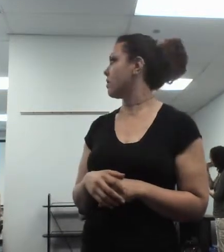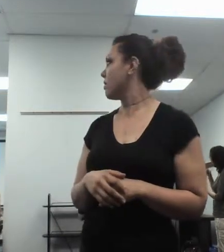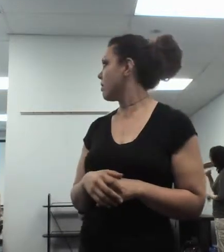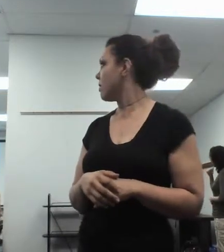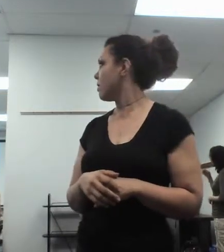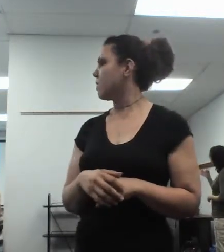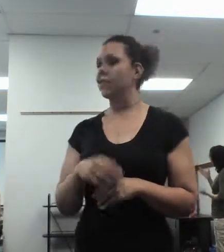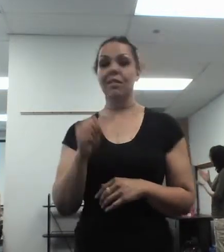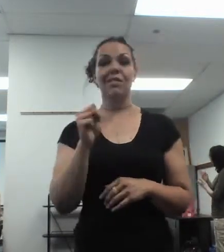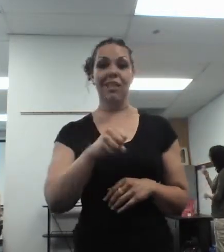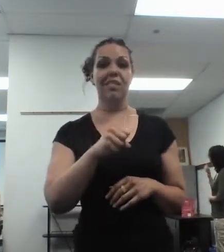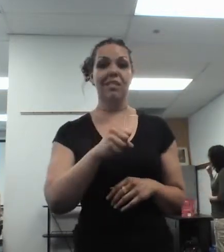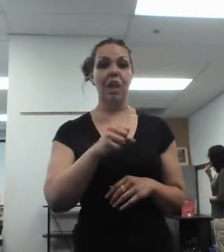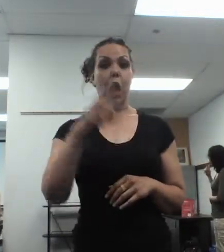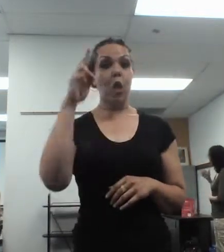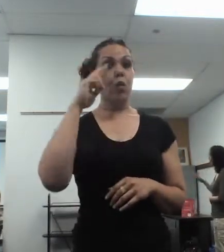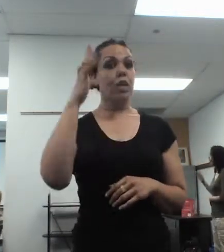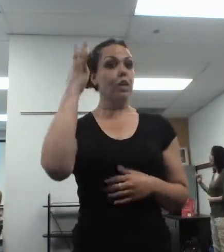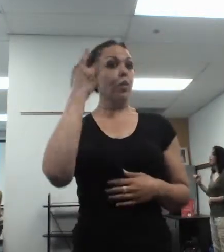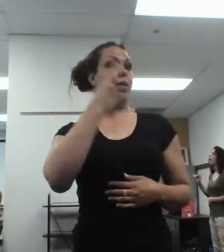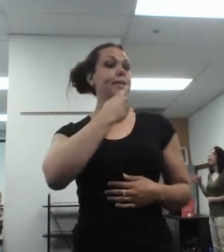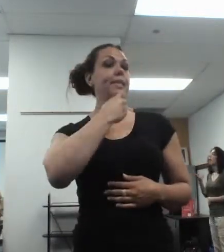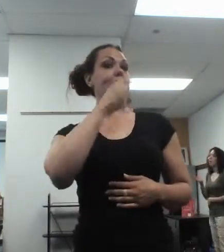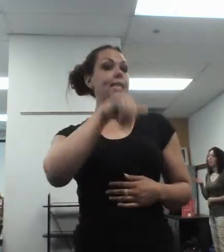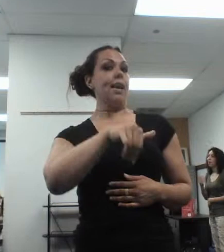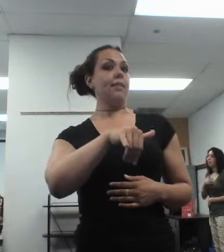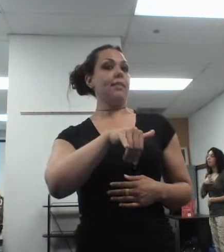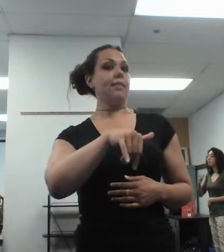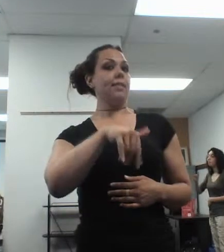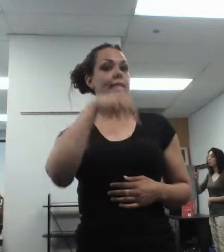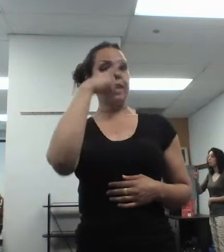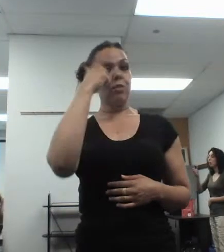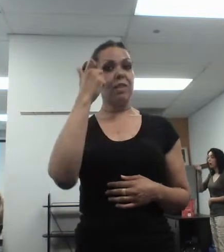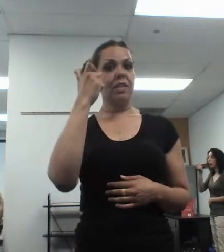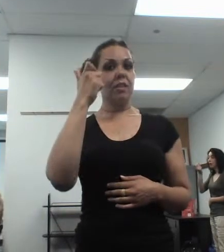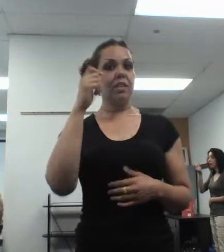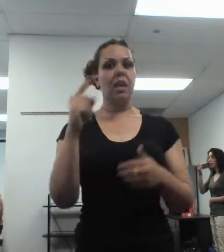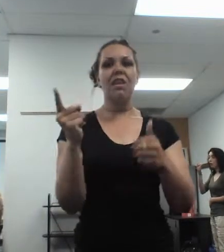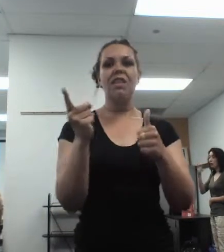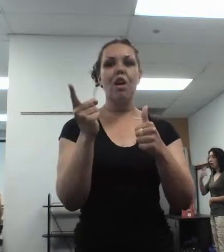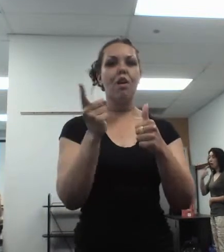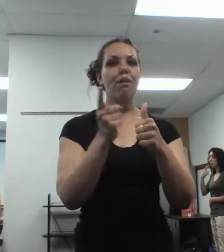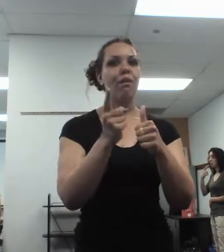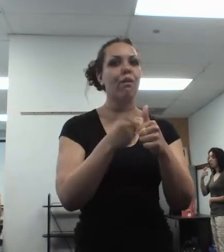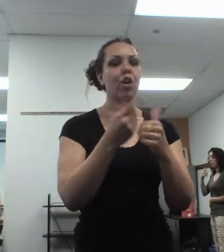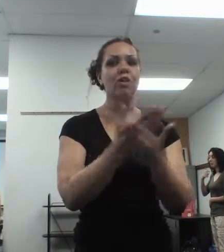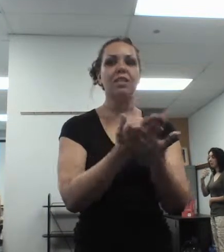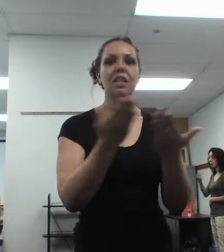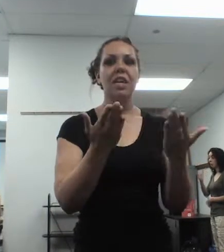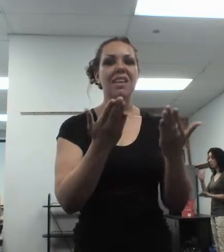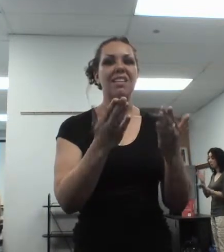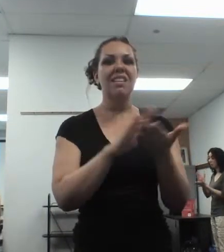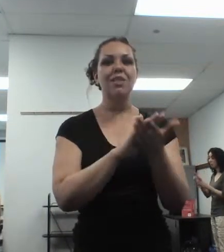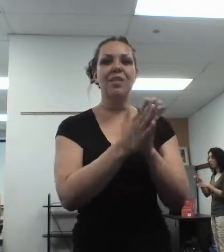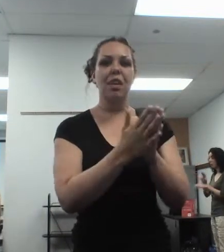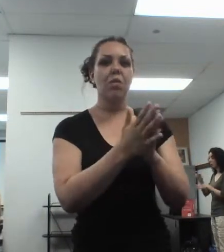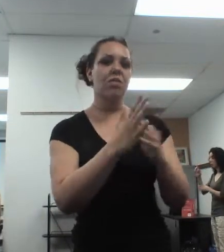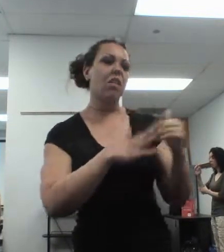the reason why we say that is because one of the first things that you become so comfortable with in ASL structure is